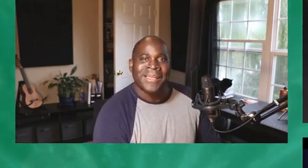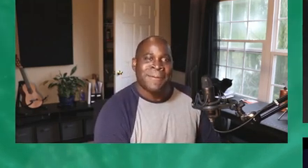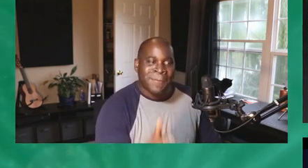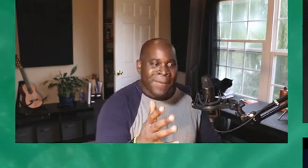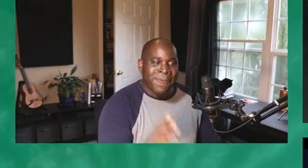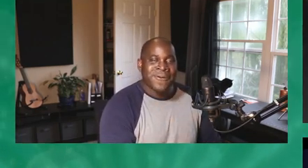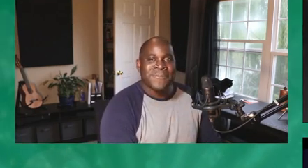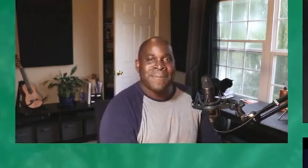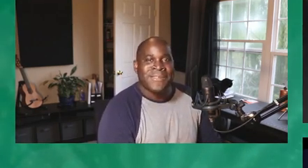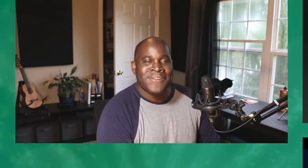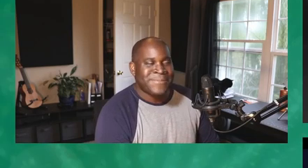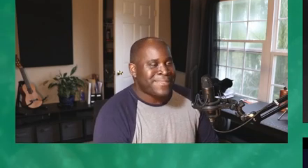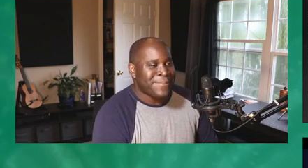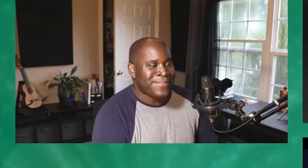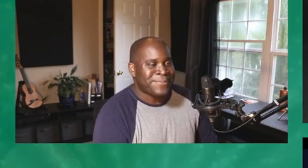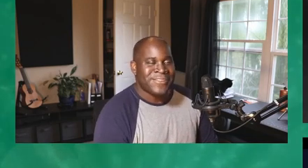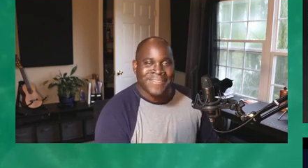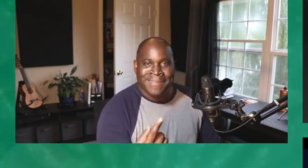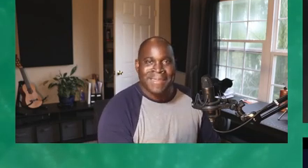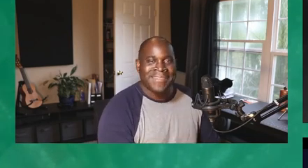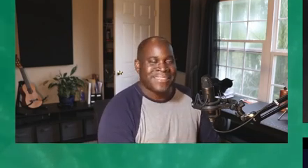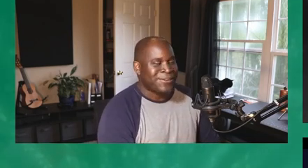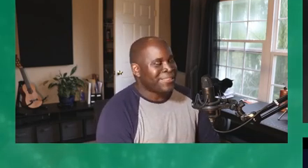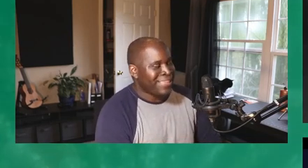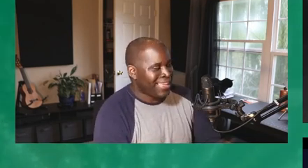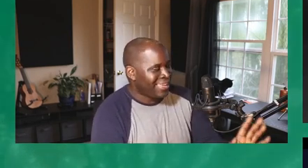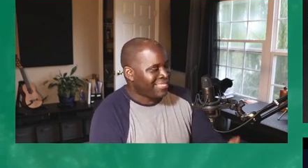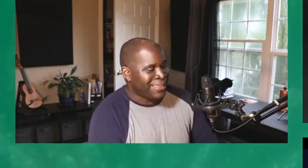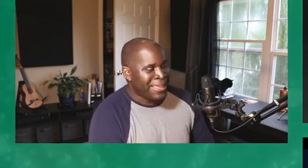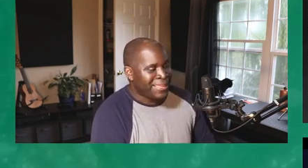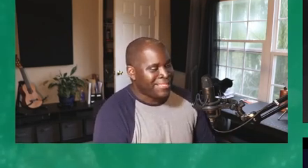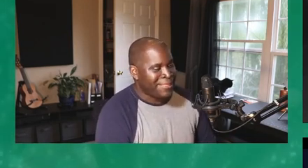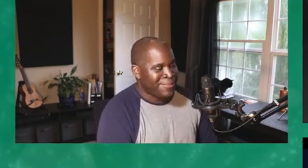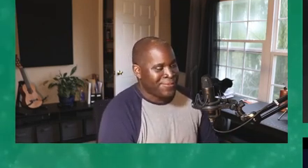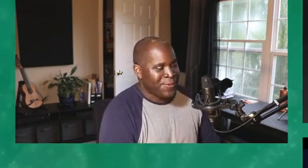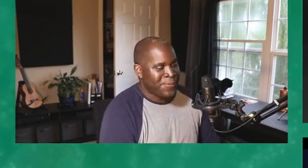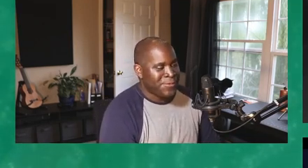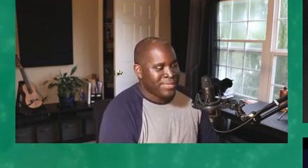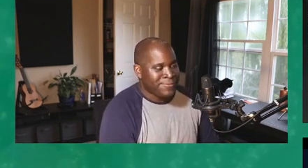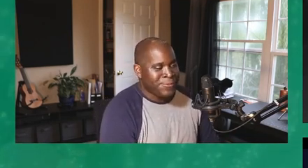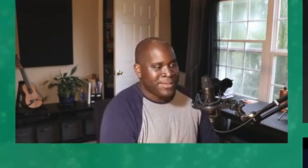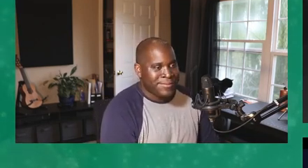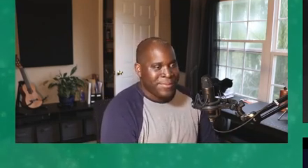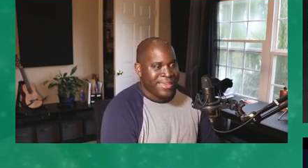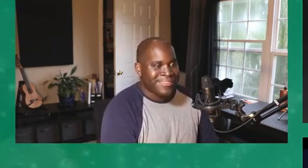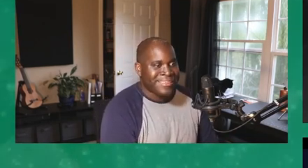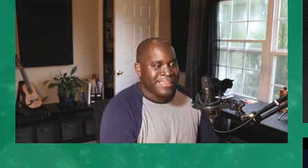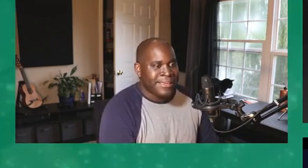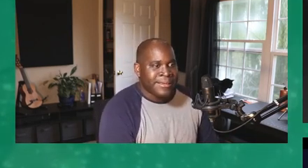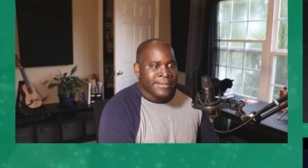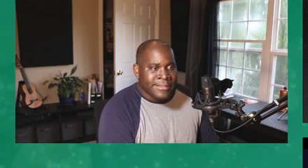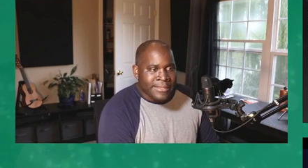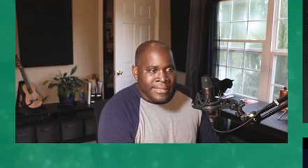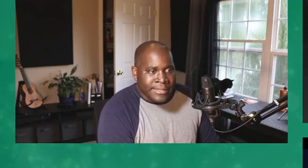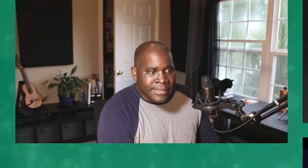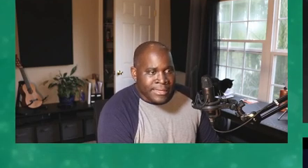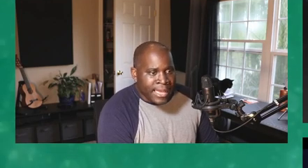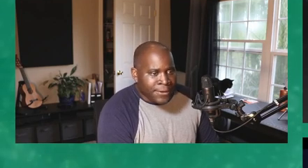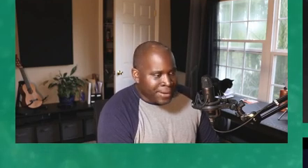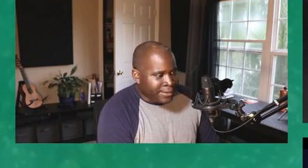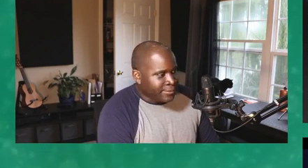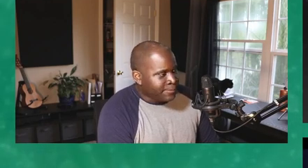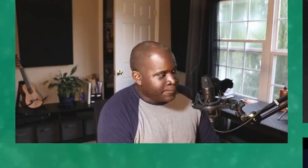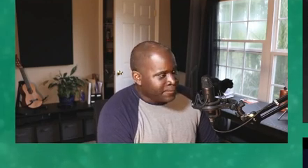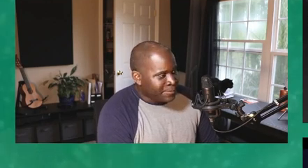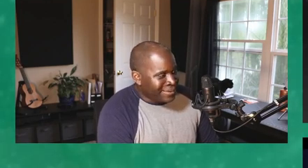scar. My words might be jumbled up a little bit. Just tell me how they look. Like, I get that. So we'll give it a pass.